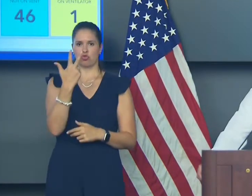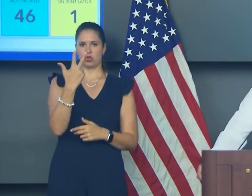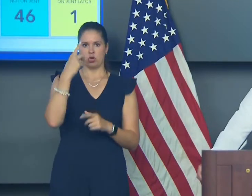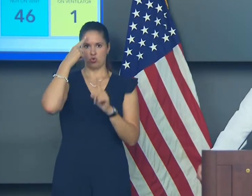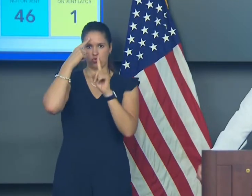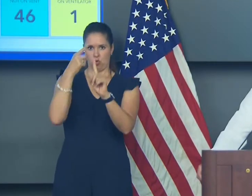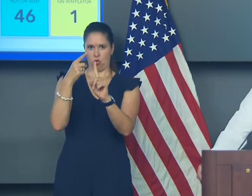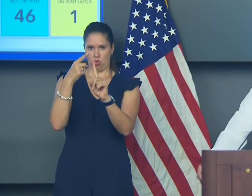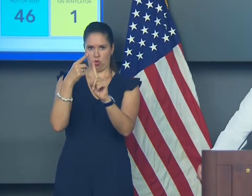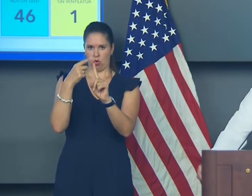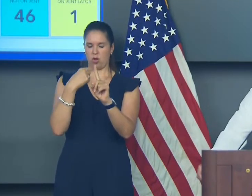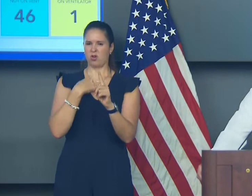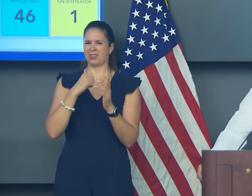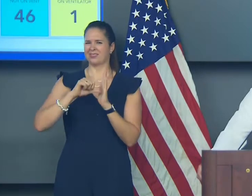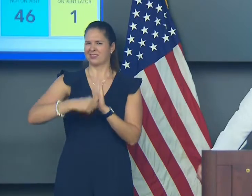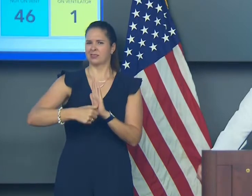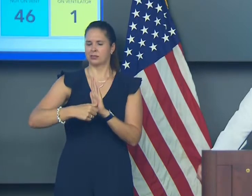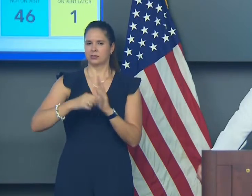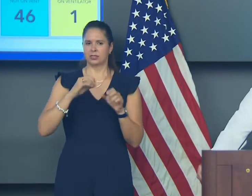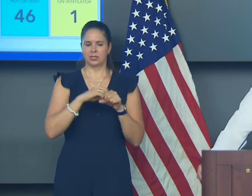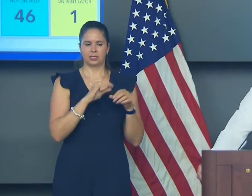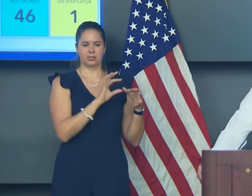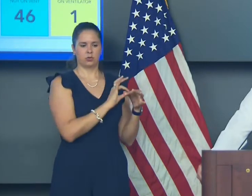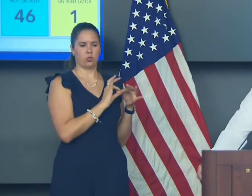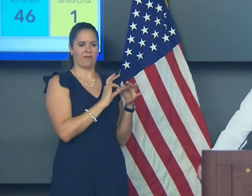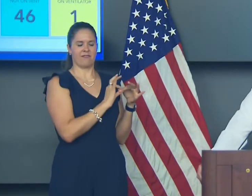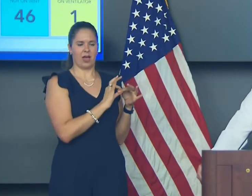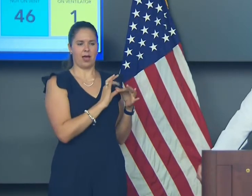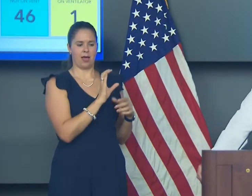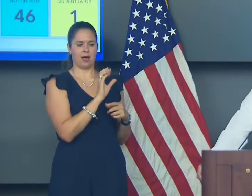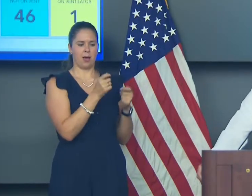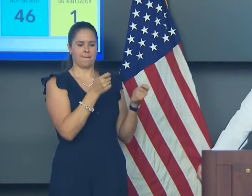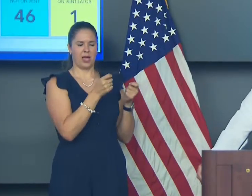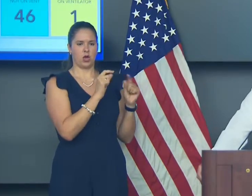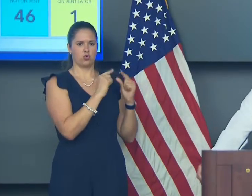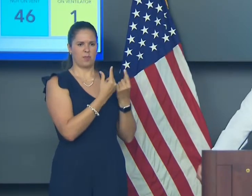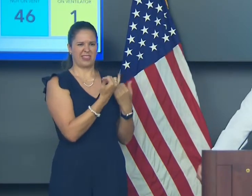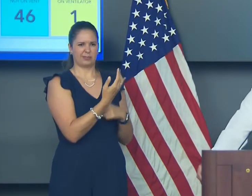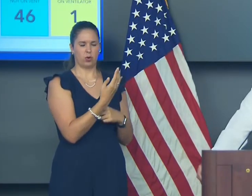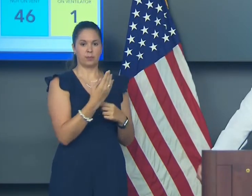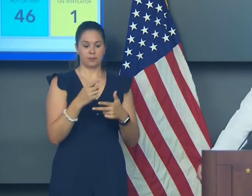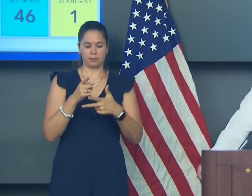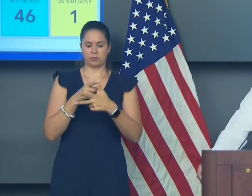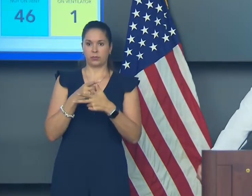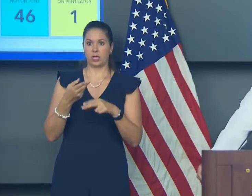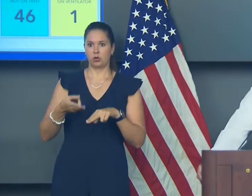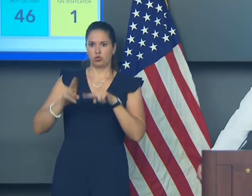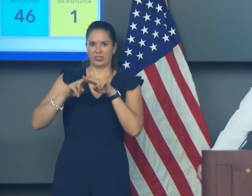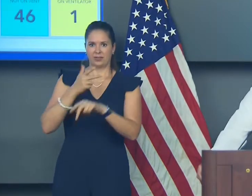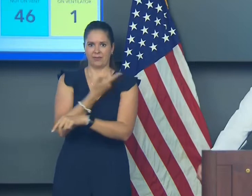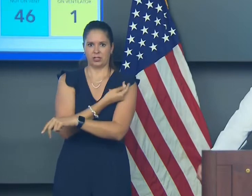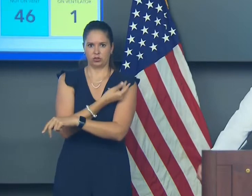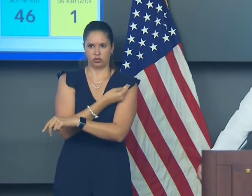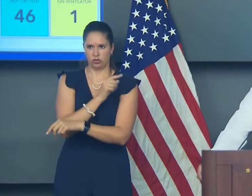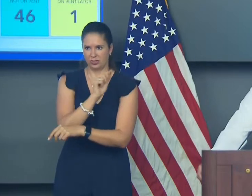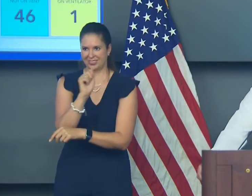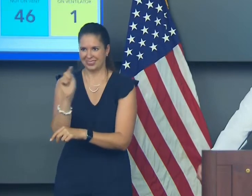the point that we stressed in the Unified Command Group meeting this morning. They are to increase vaccinations,